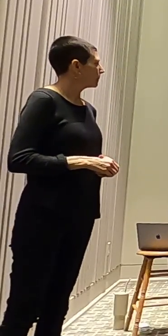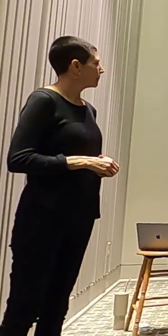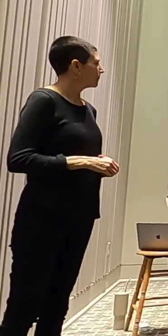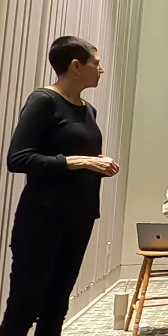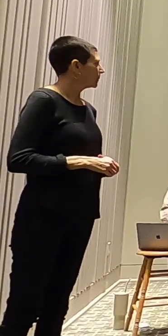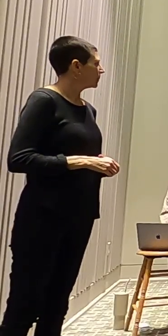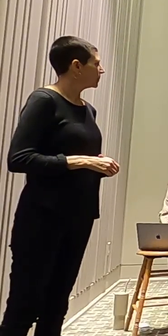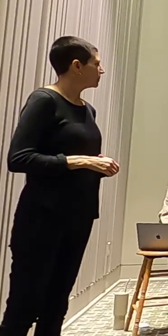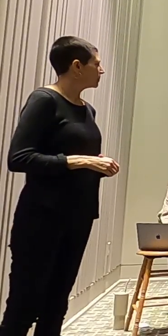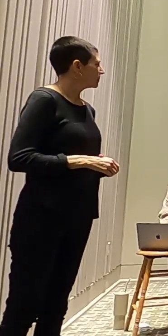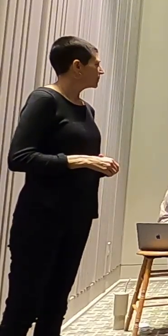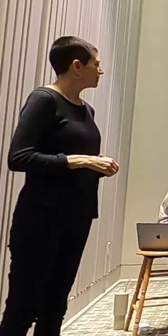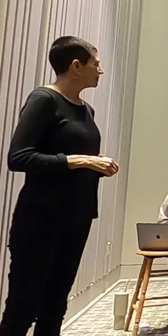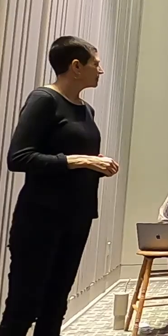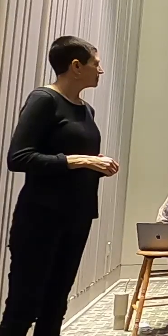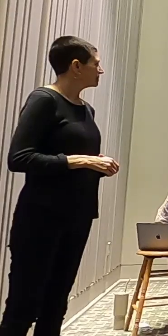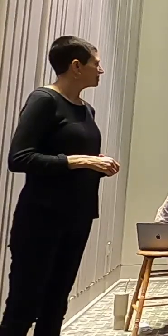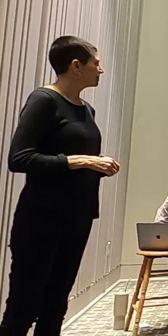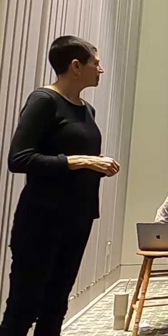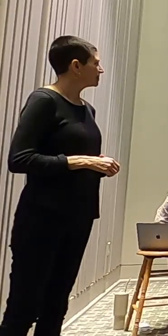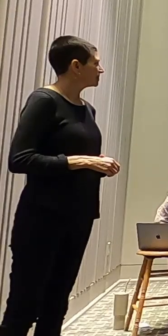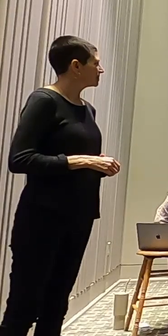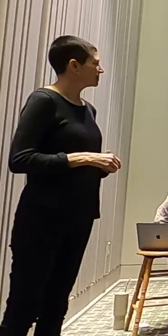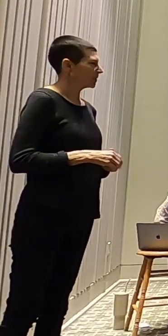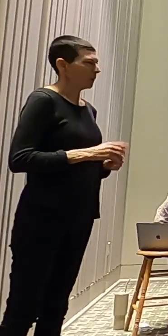My people, the Kwakwaka'wakw,